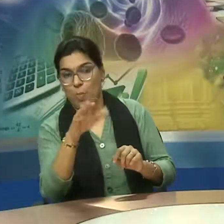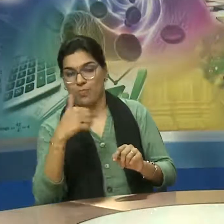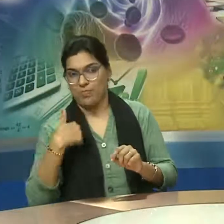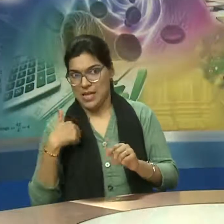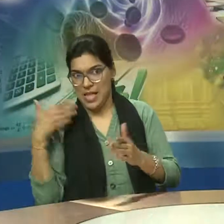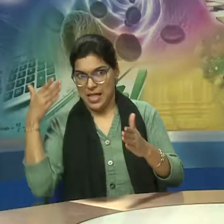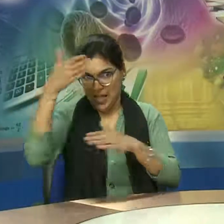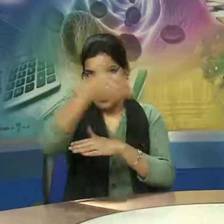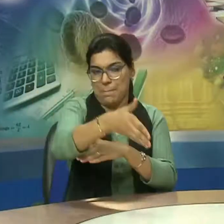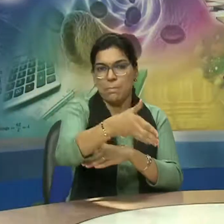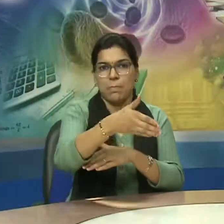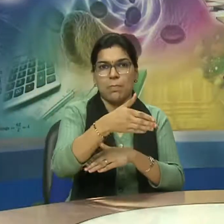limited